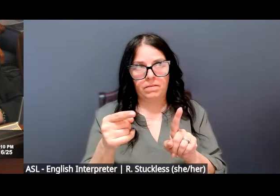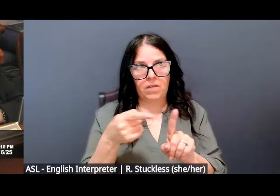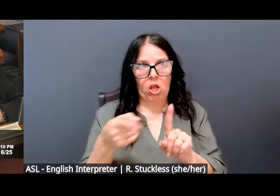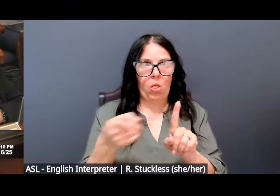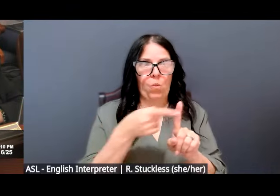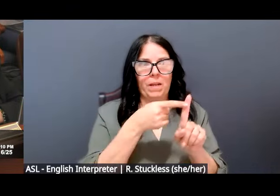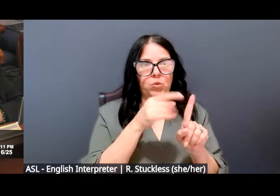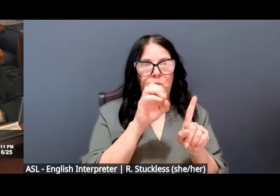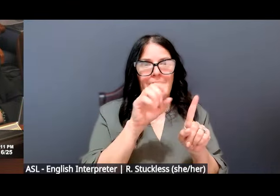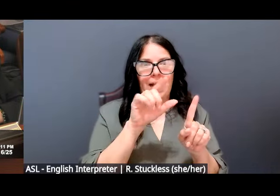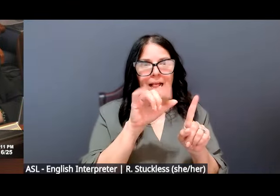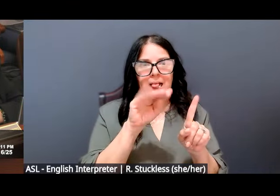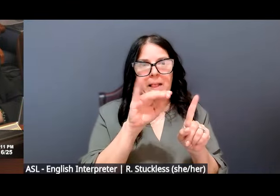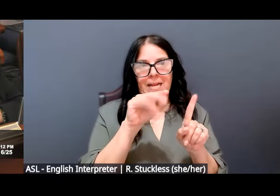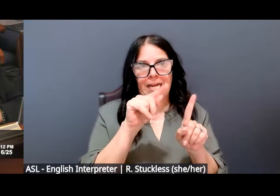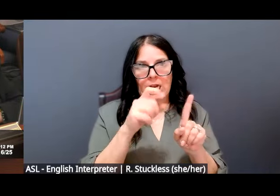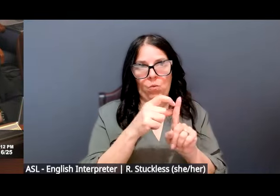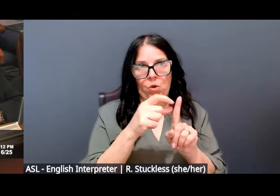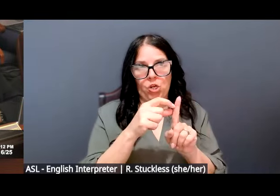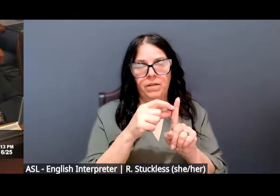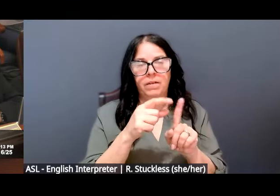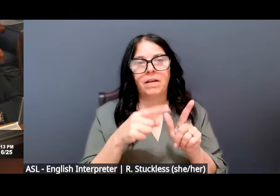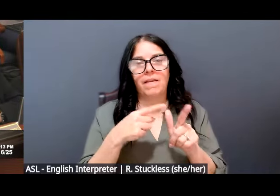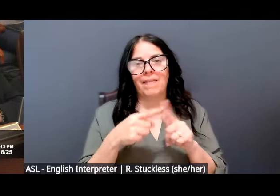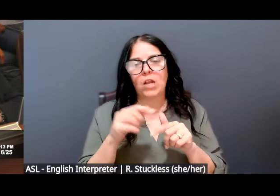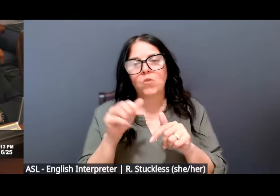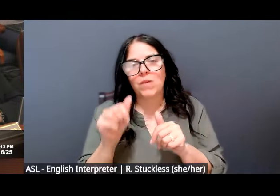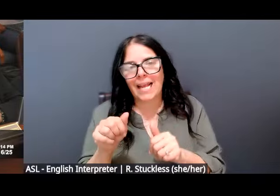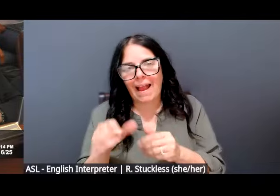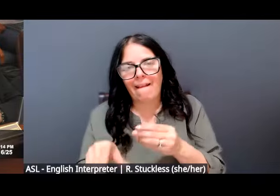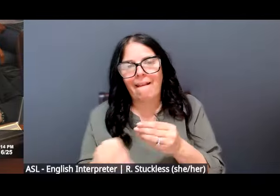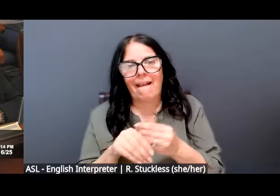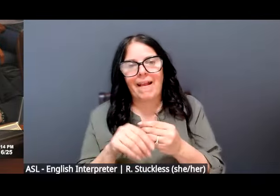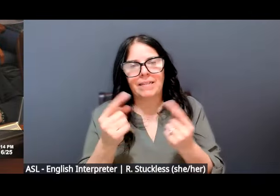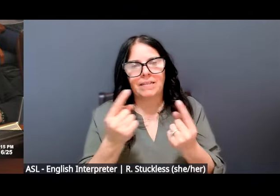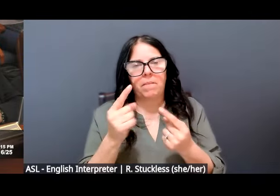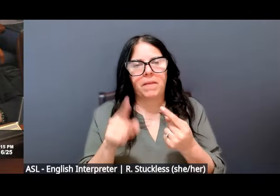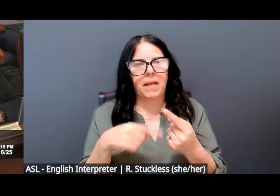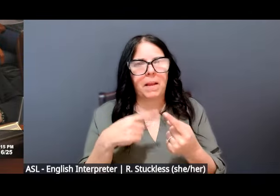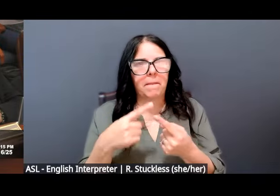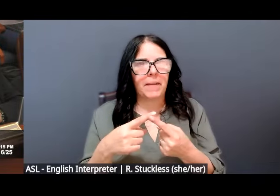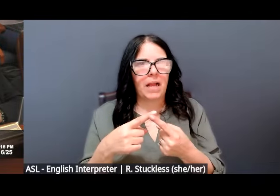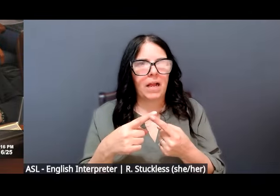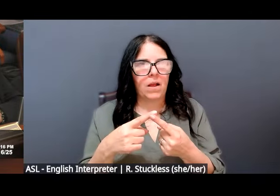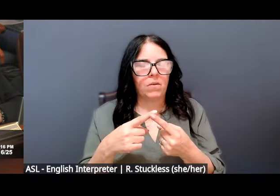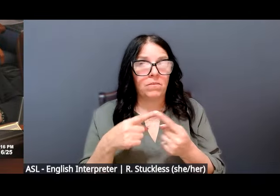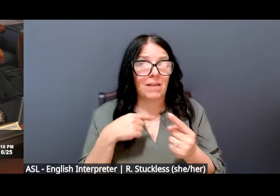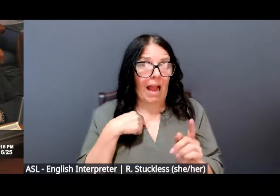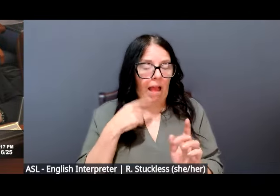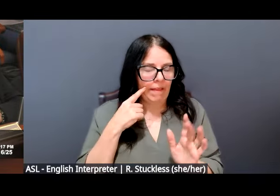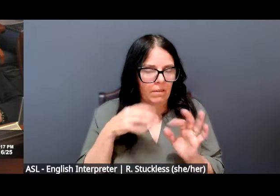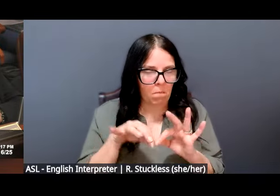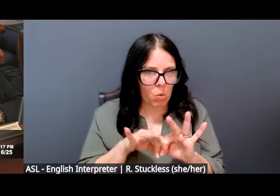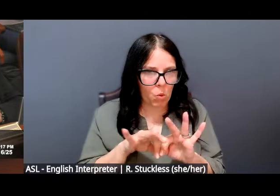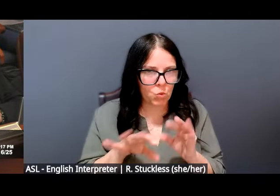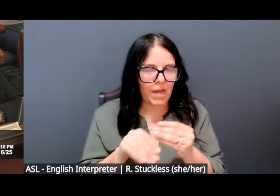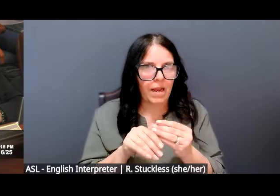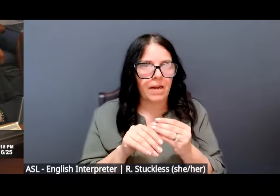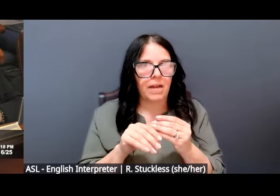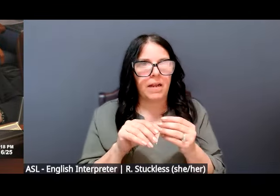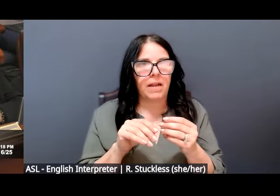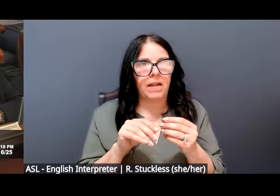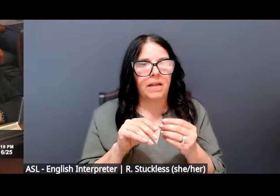And you can add something about which I think is important, about